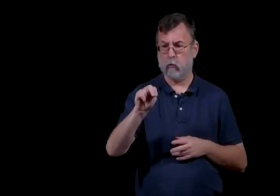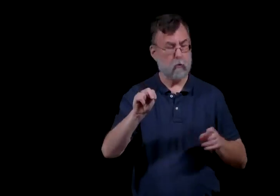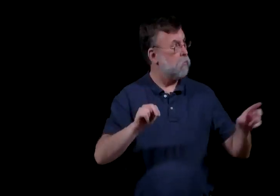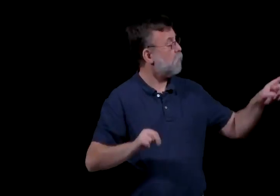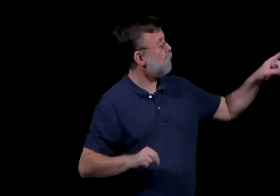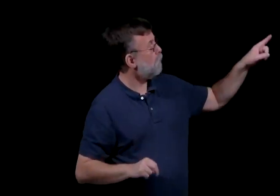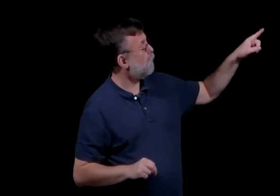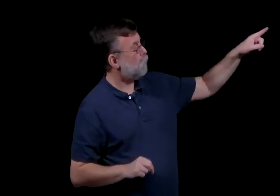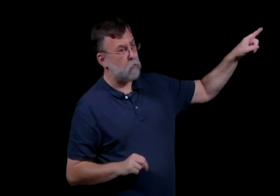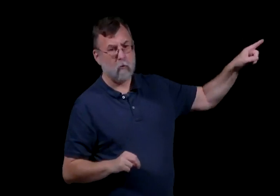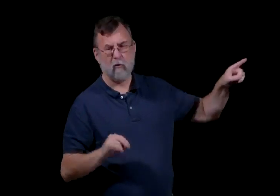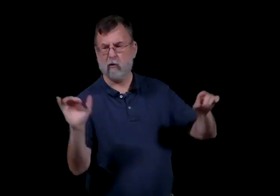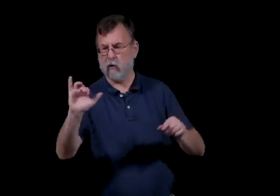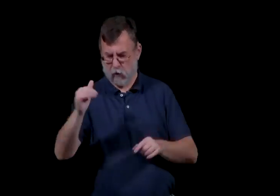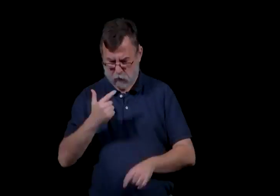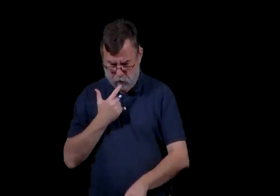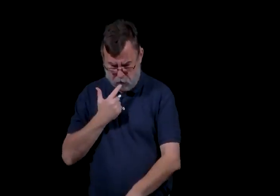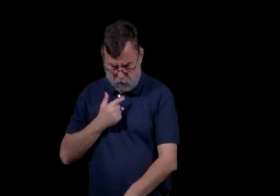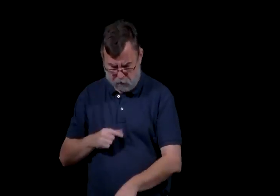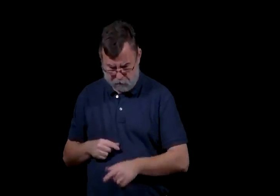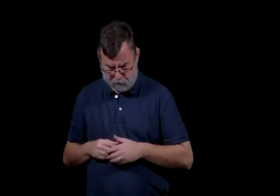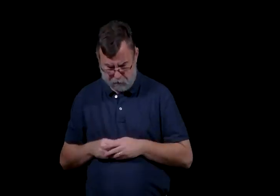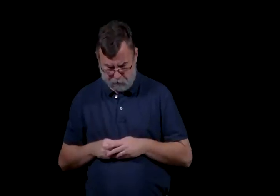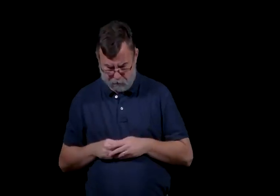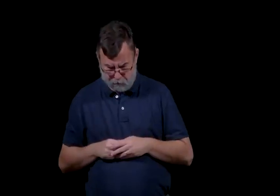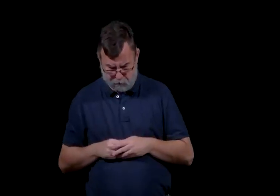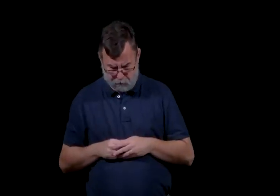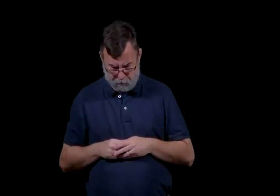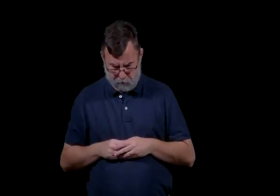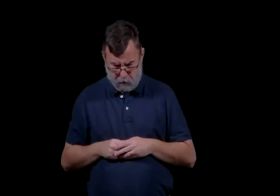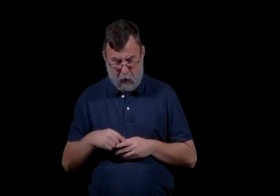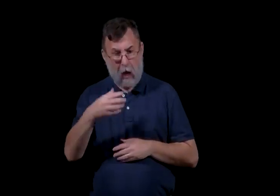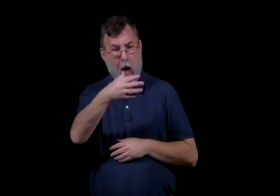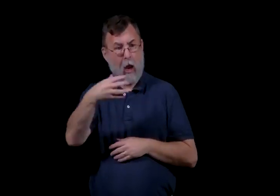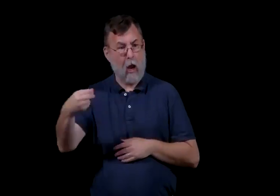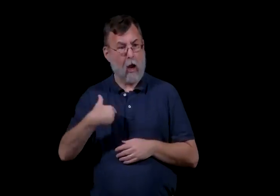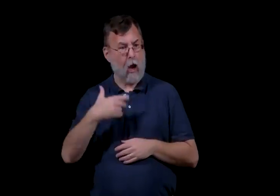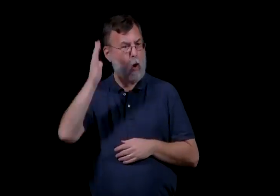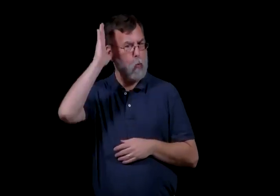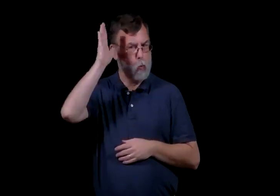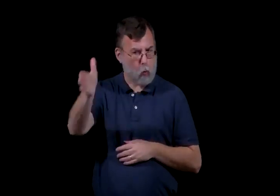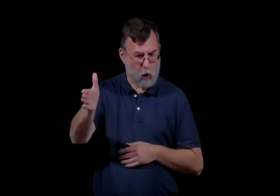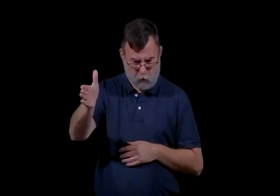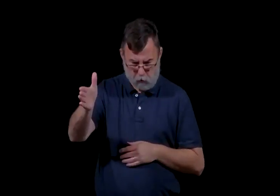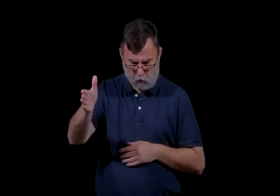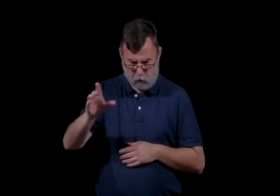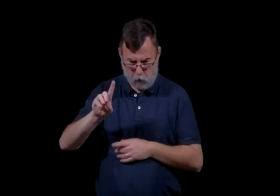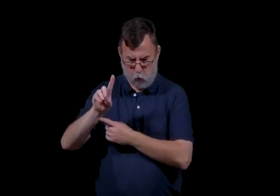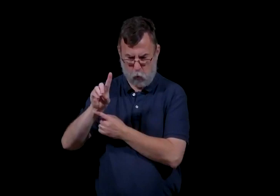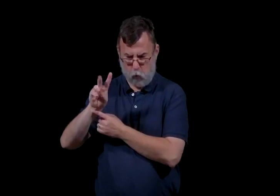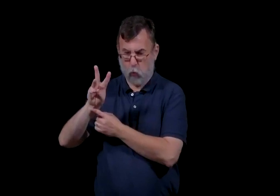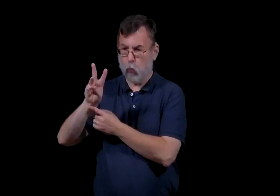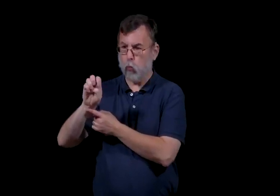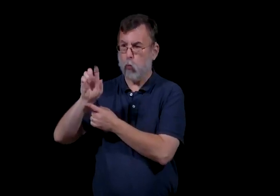And there are different versions of this as well that say, and I will